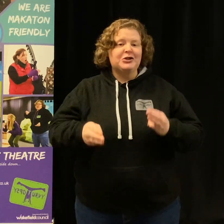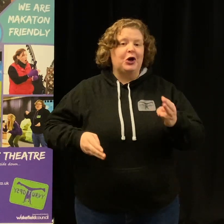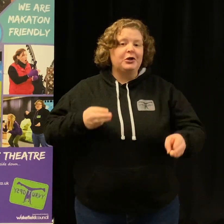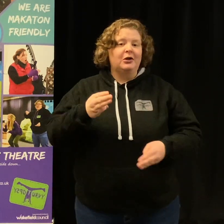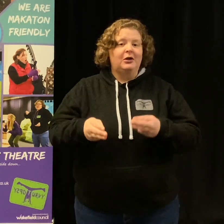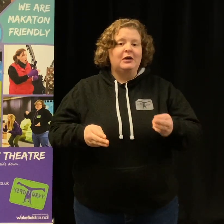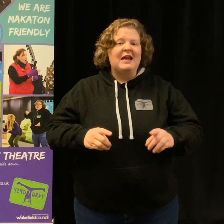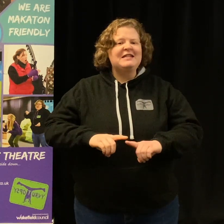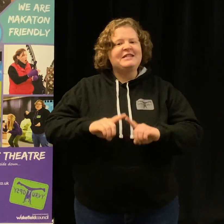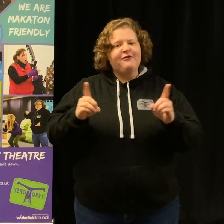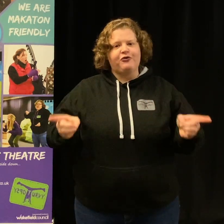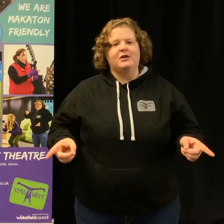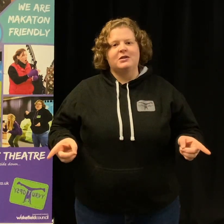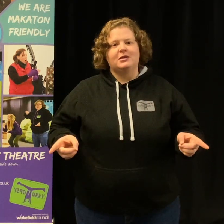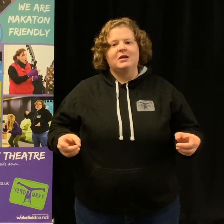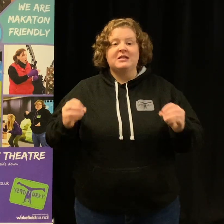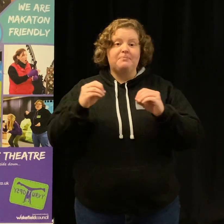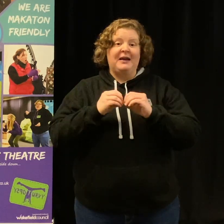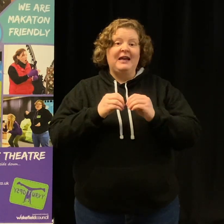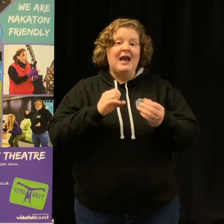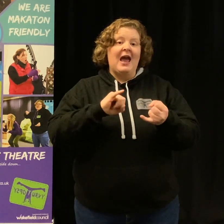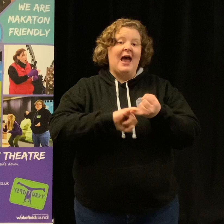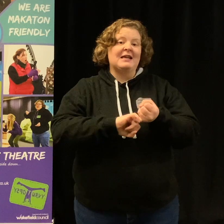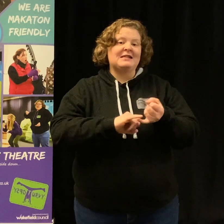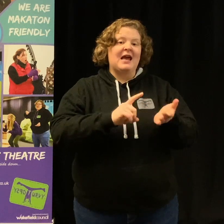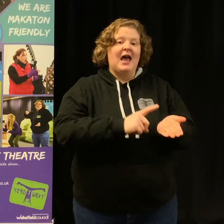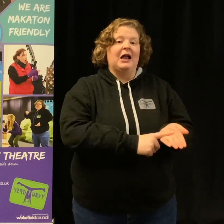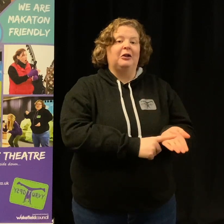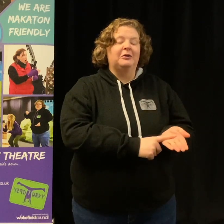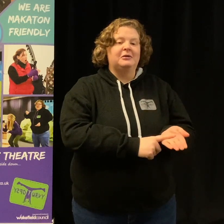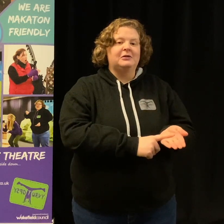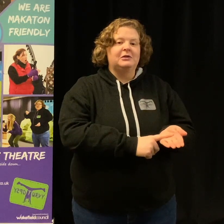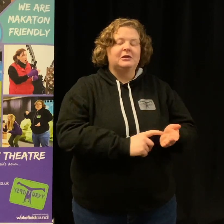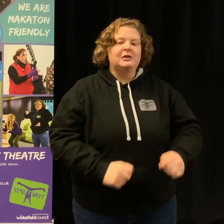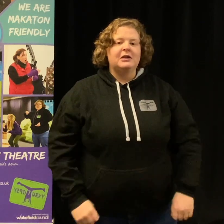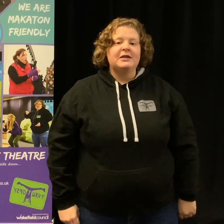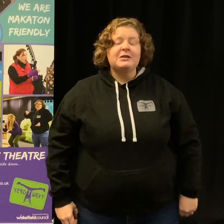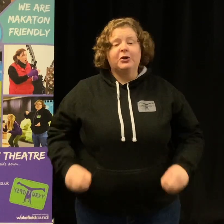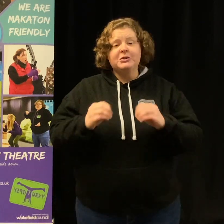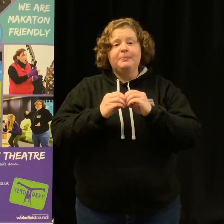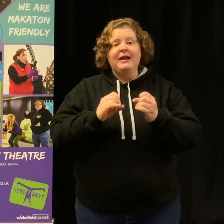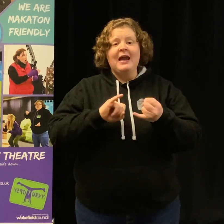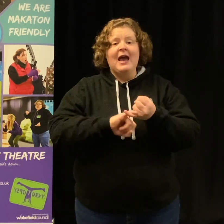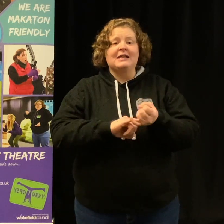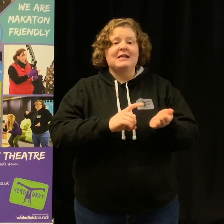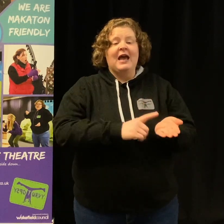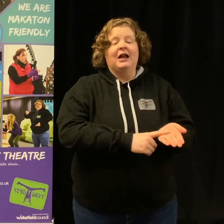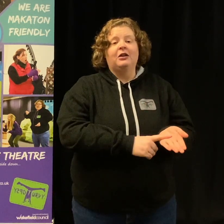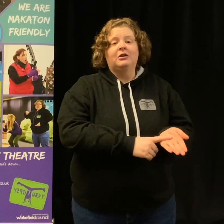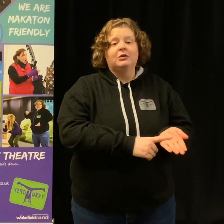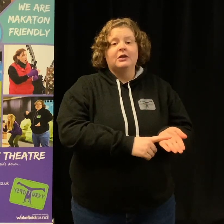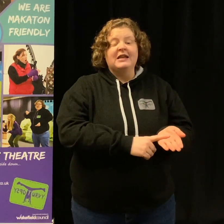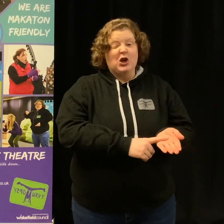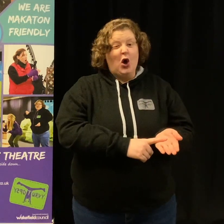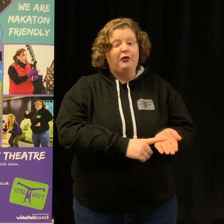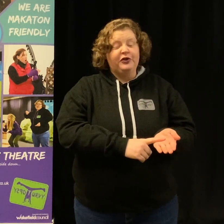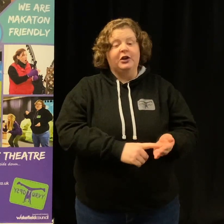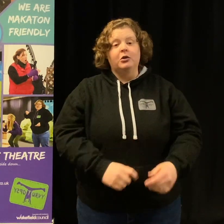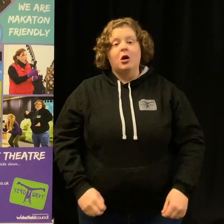Makaton is different to BSL. That's because BSL is often